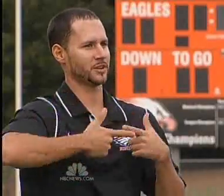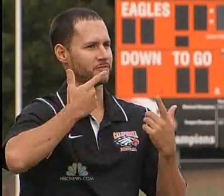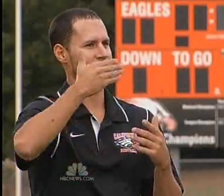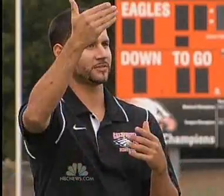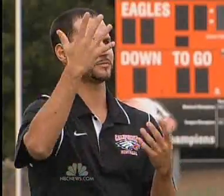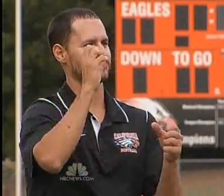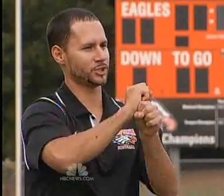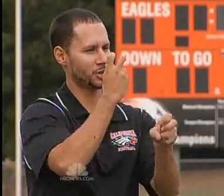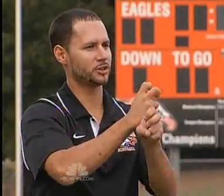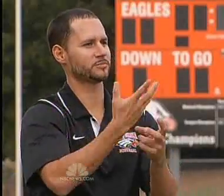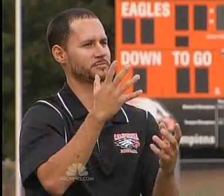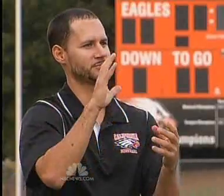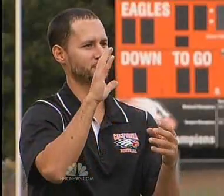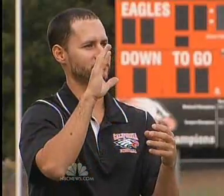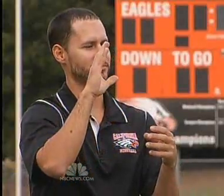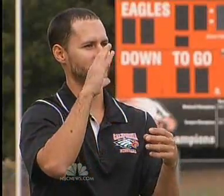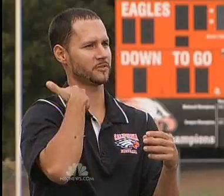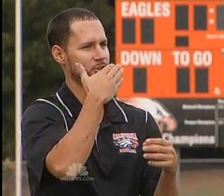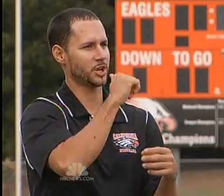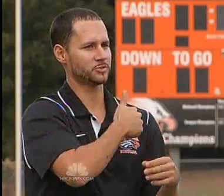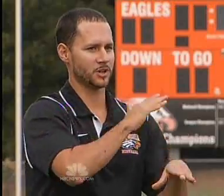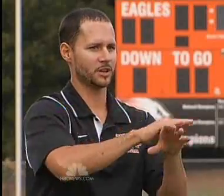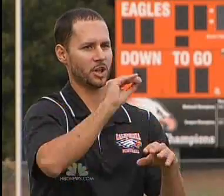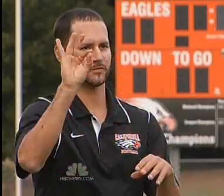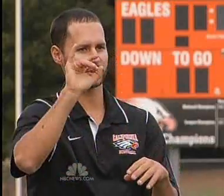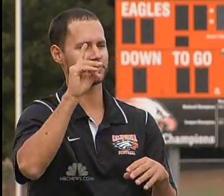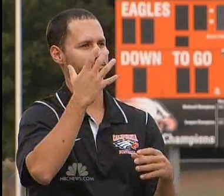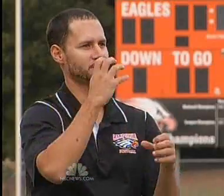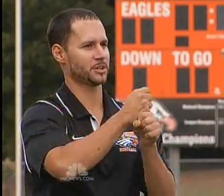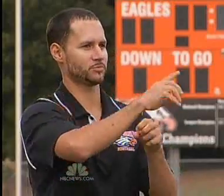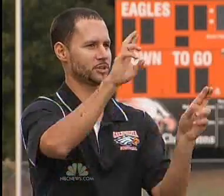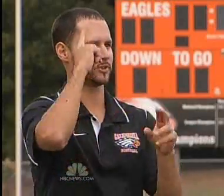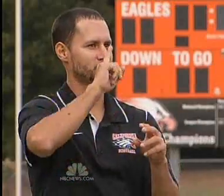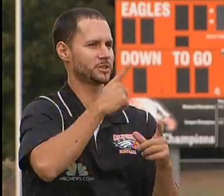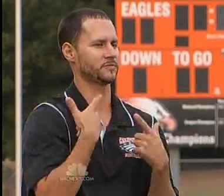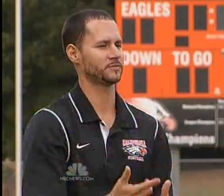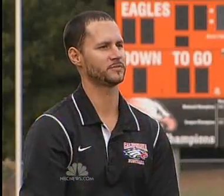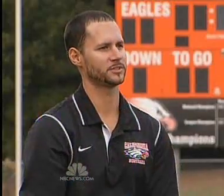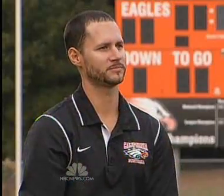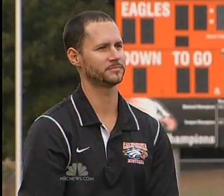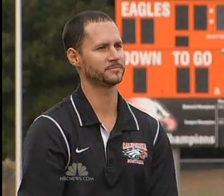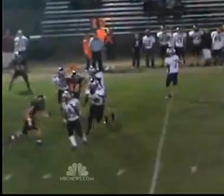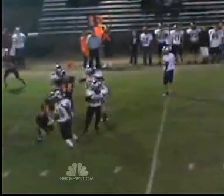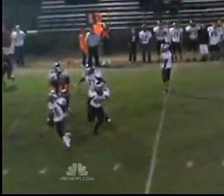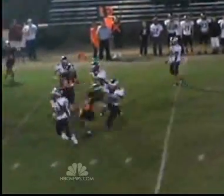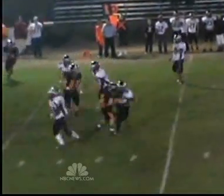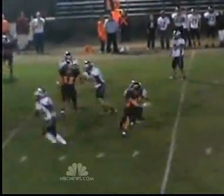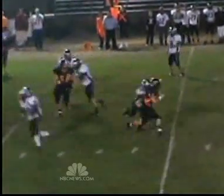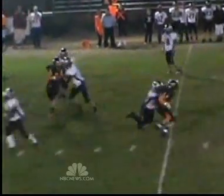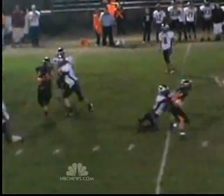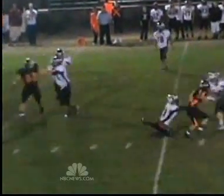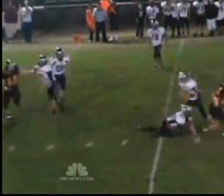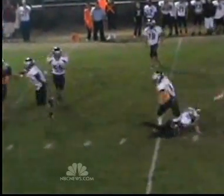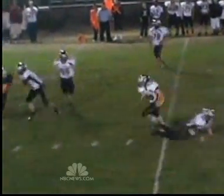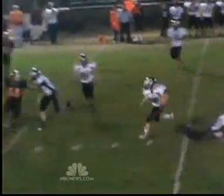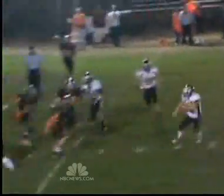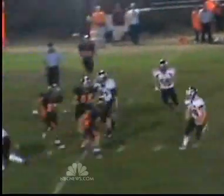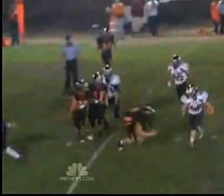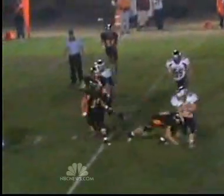the rest of their lives. Get them, no matter what happens on the field and how much we push them, we want to prepare them for their real life. Small but quick, the